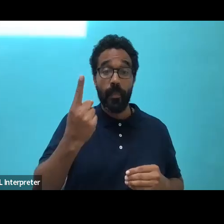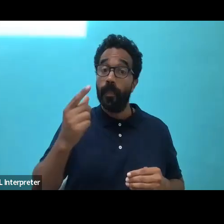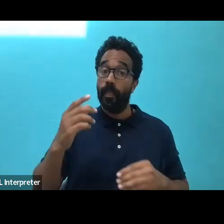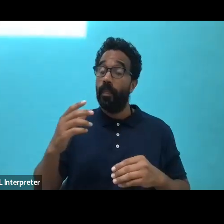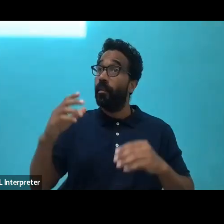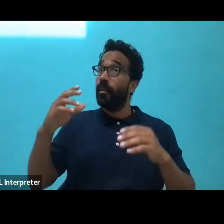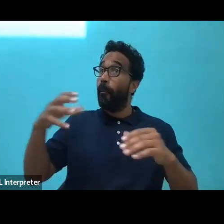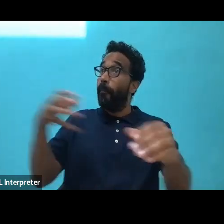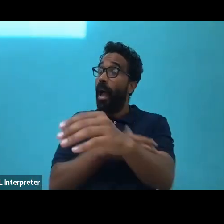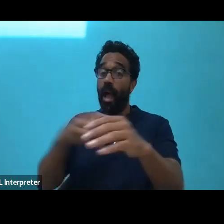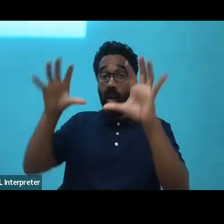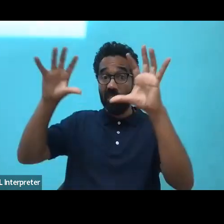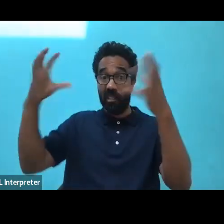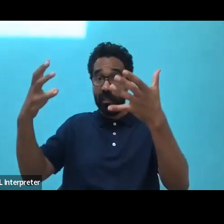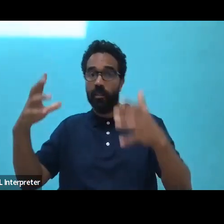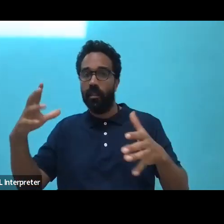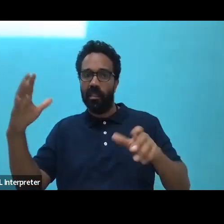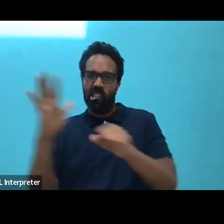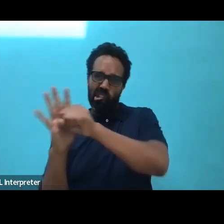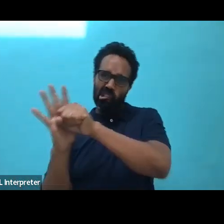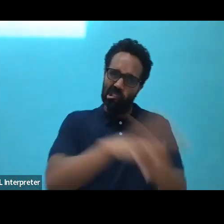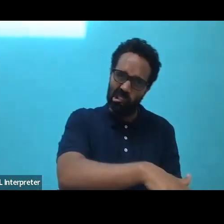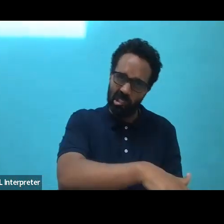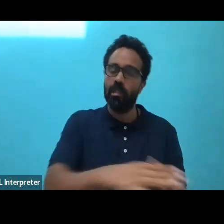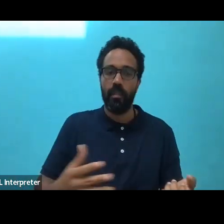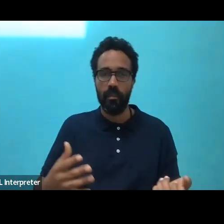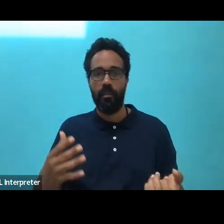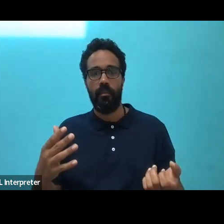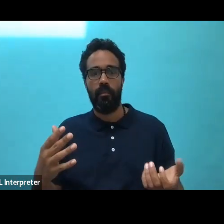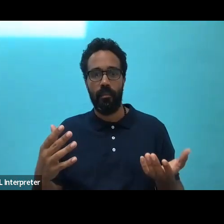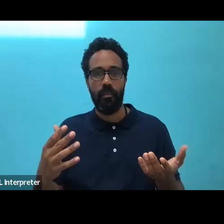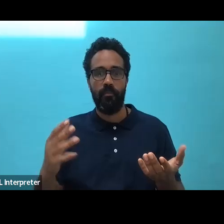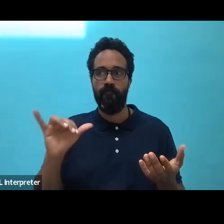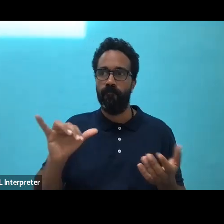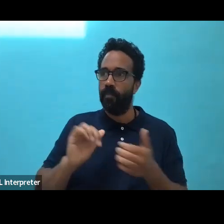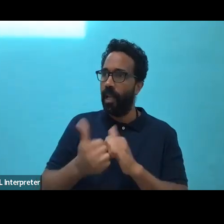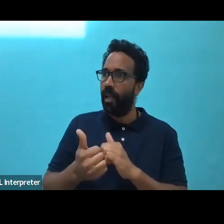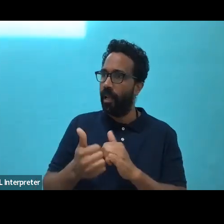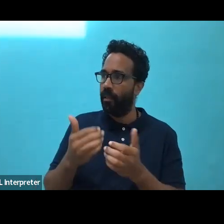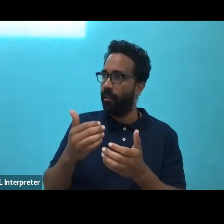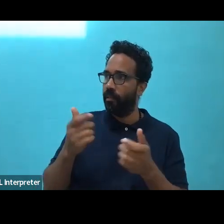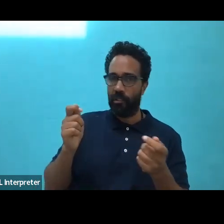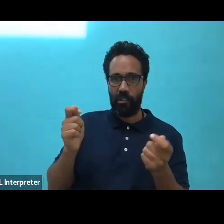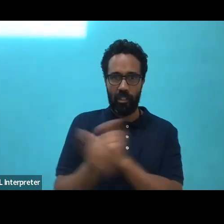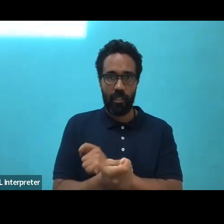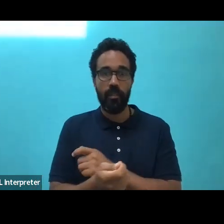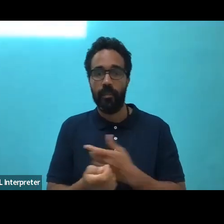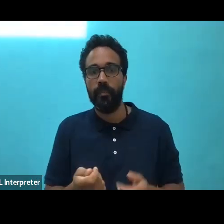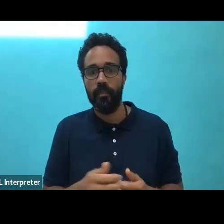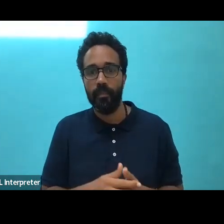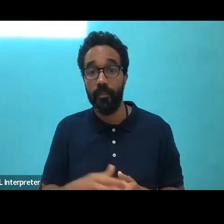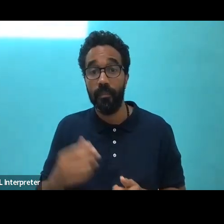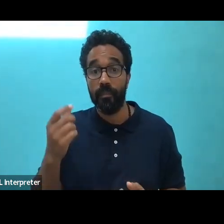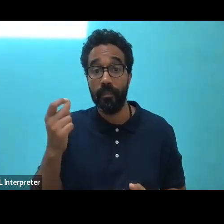ways? If you go back to Ed Roberts and what Bonnie was talking about, trying to change the University of California at Berkeley and then the